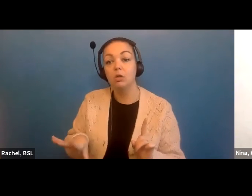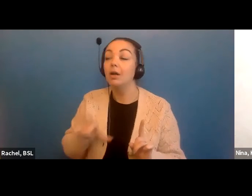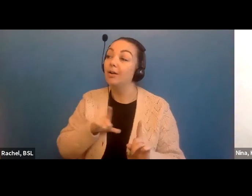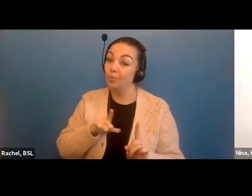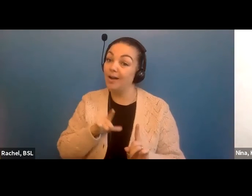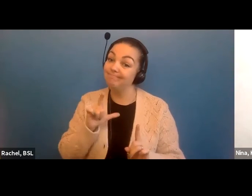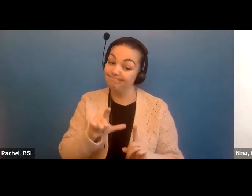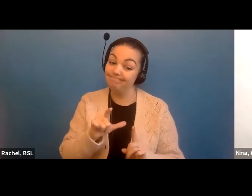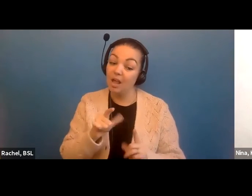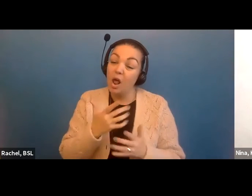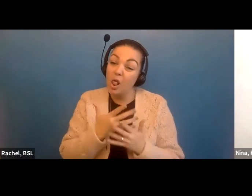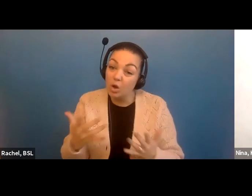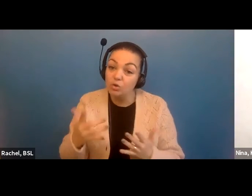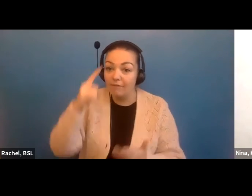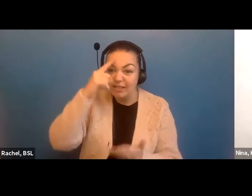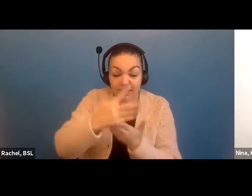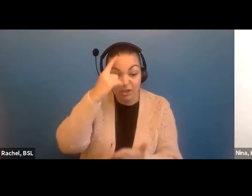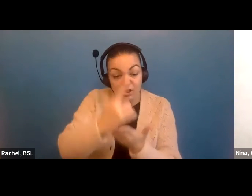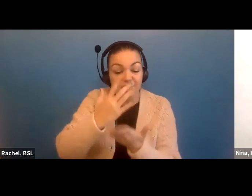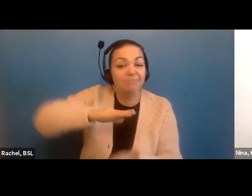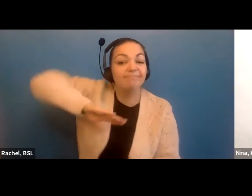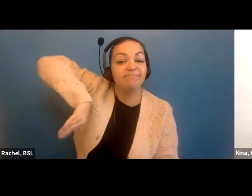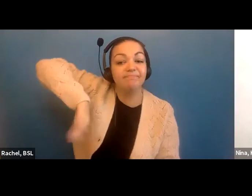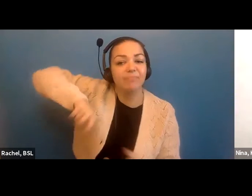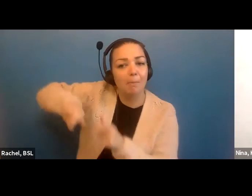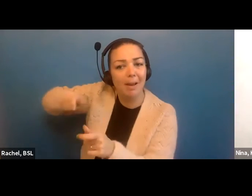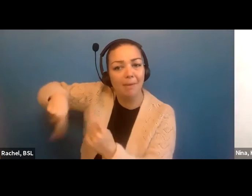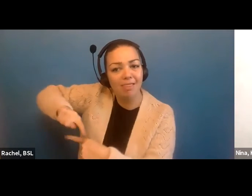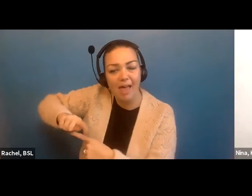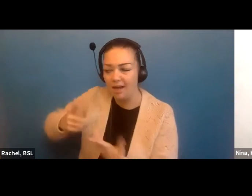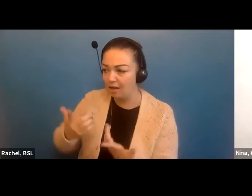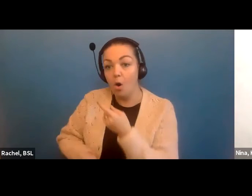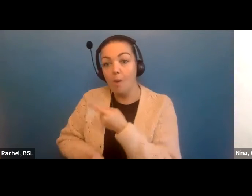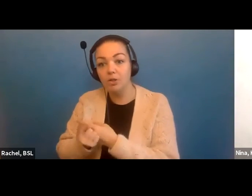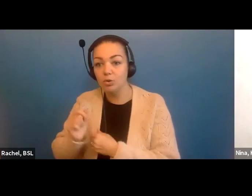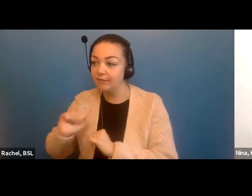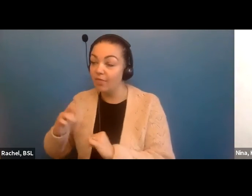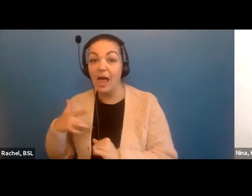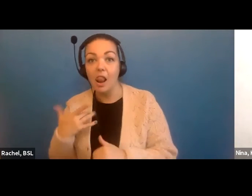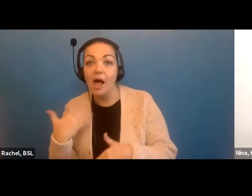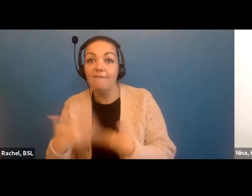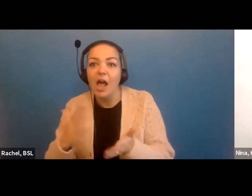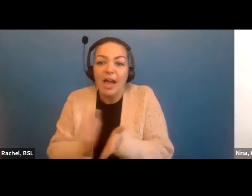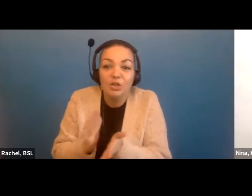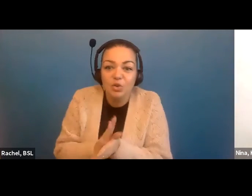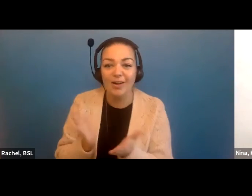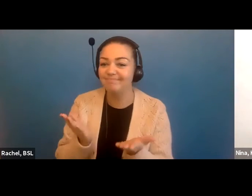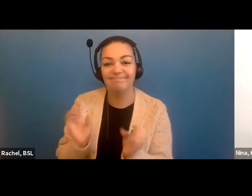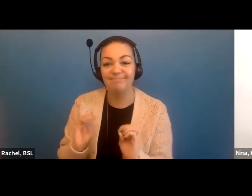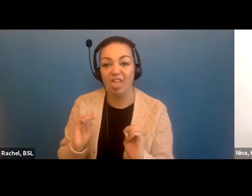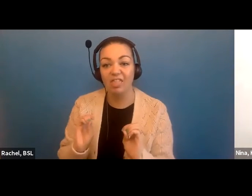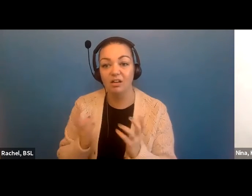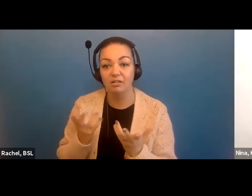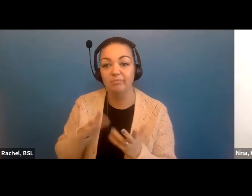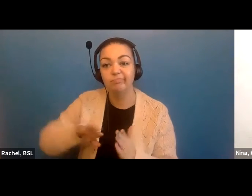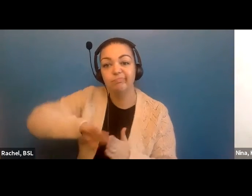in the city making process. So not everyone getting their opportunities to live in enjoyable cities. But